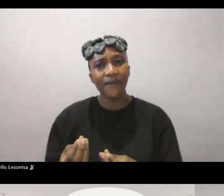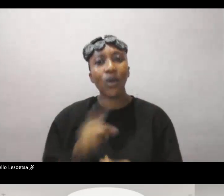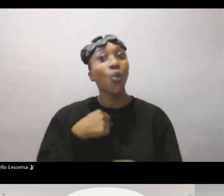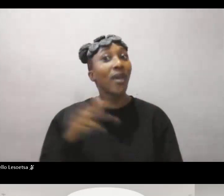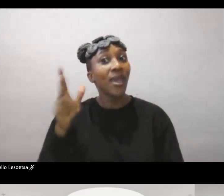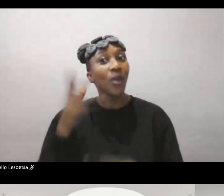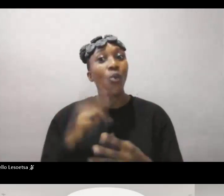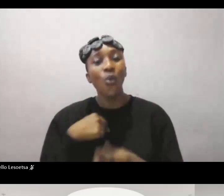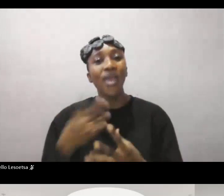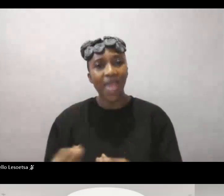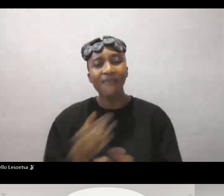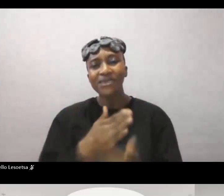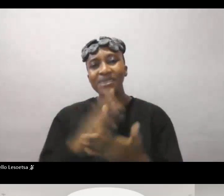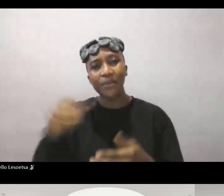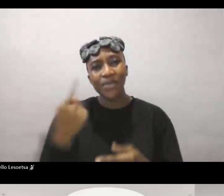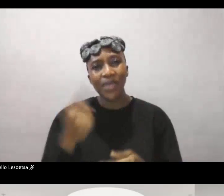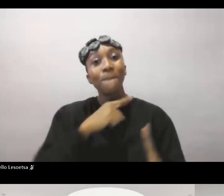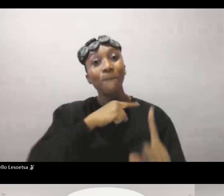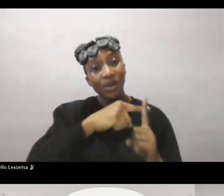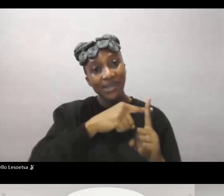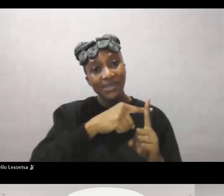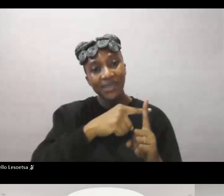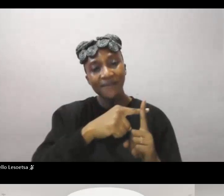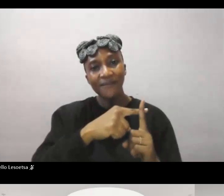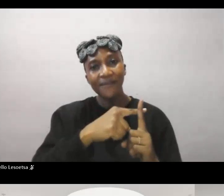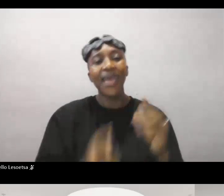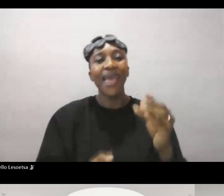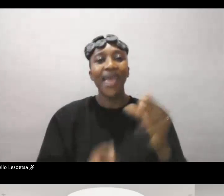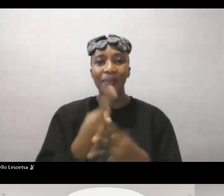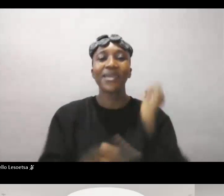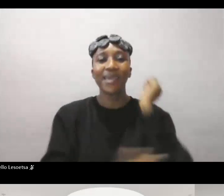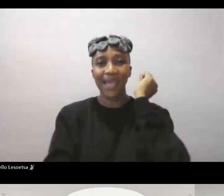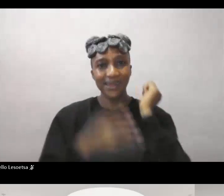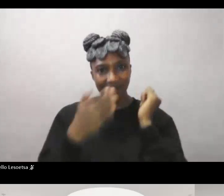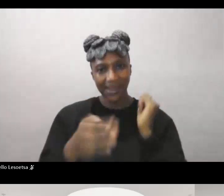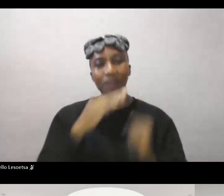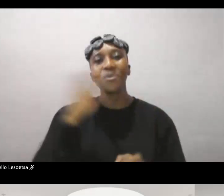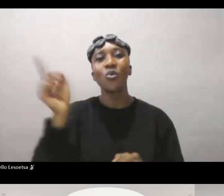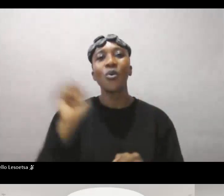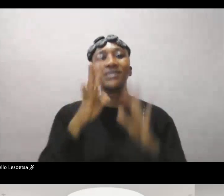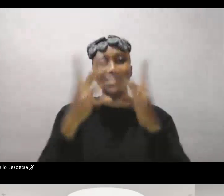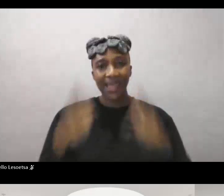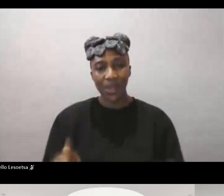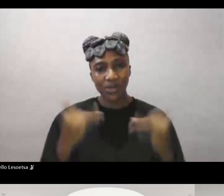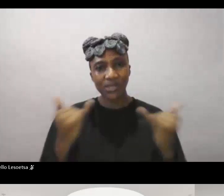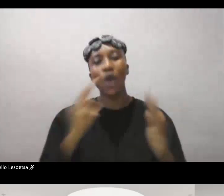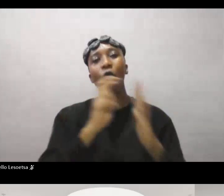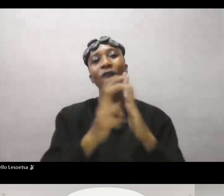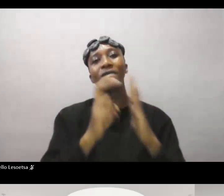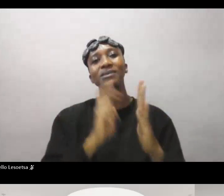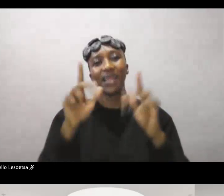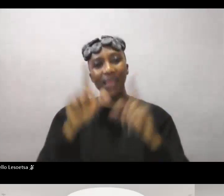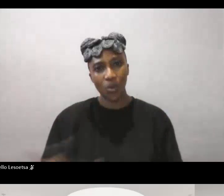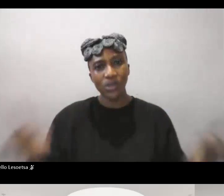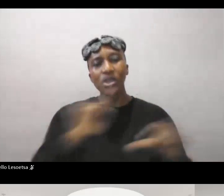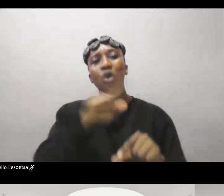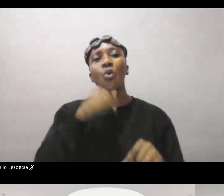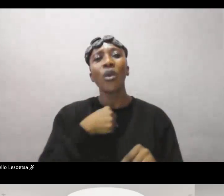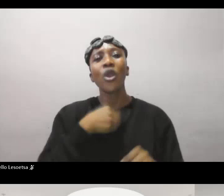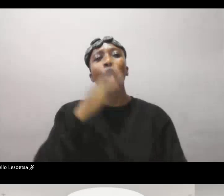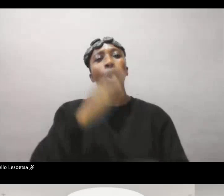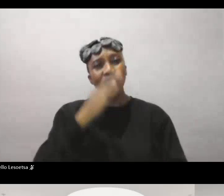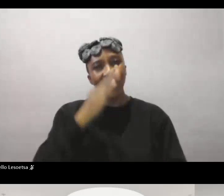is sign language is now an official language. But how have we operationalized it at